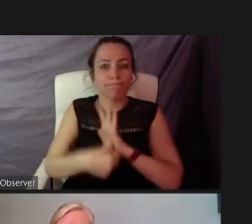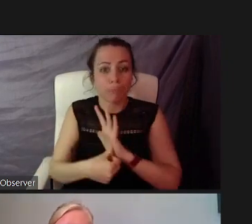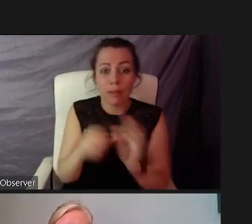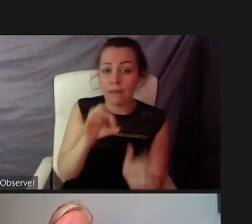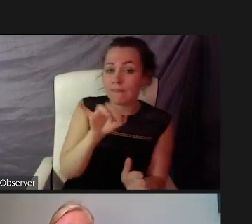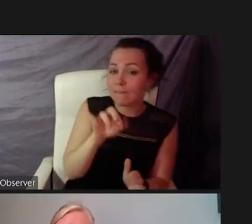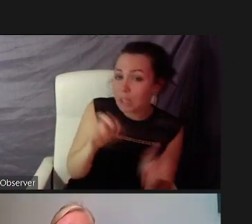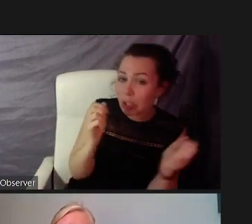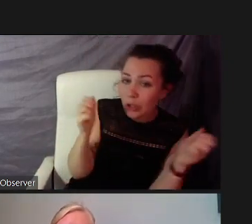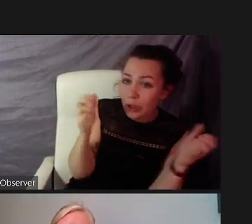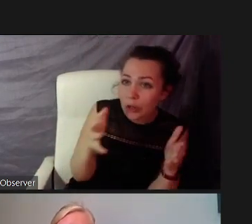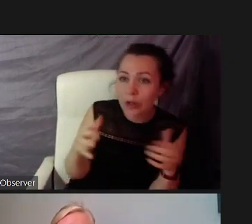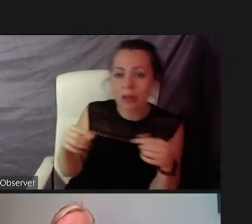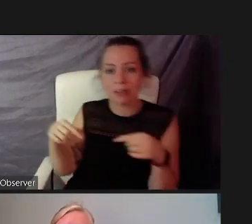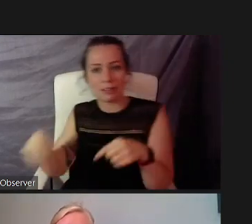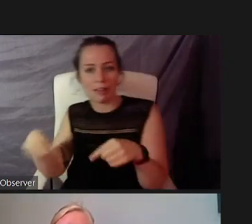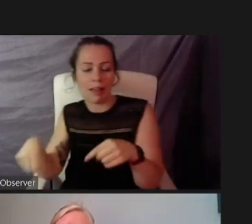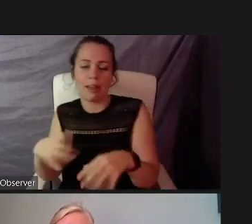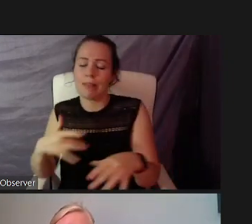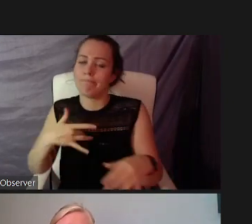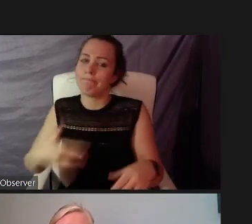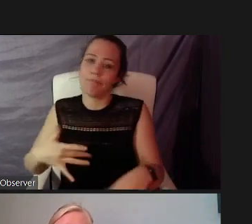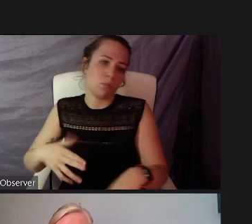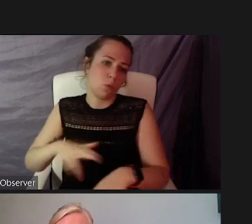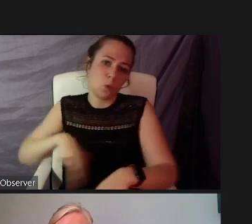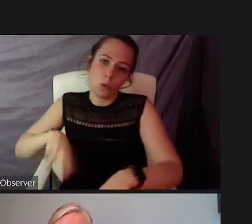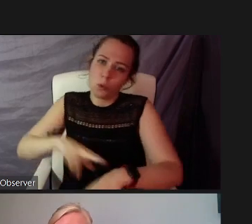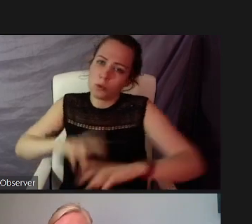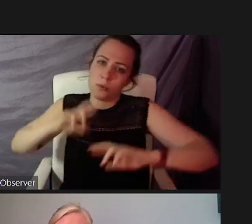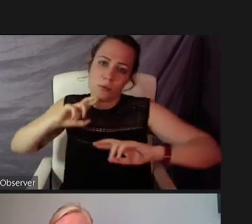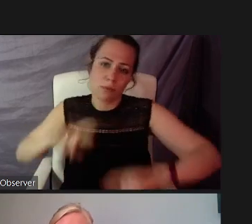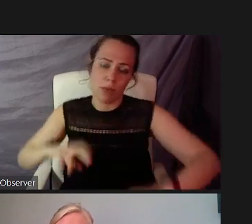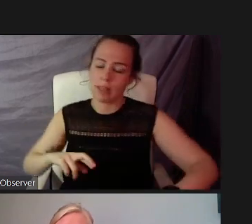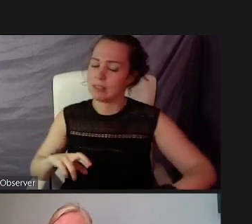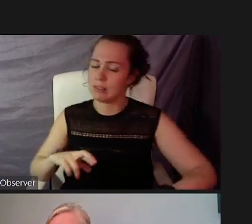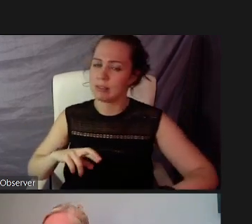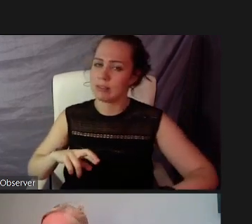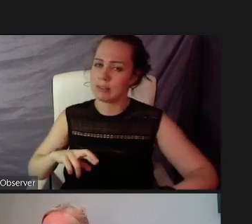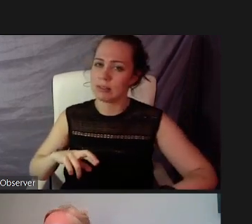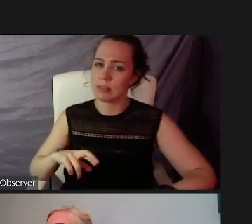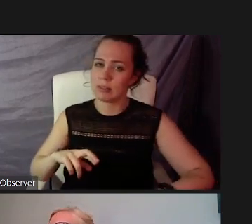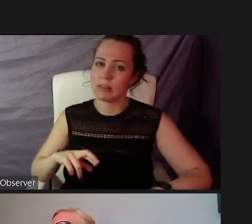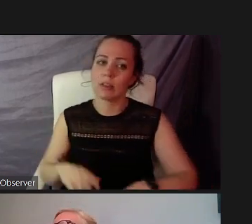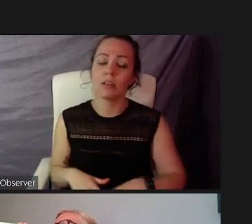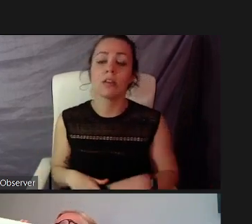response to this new situation. So many